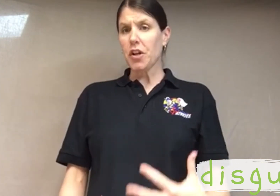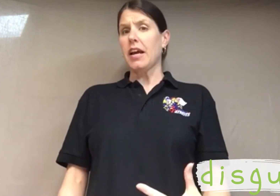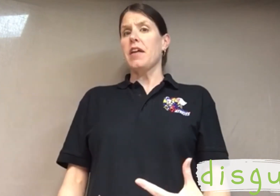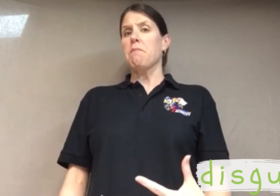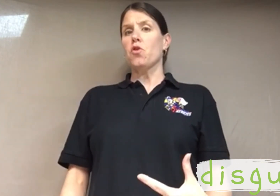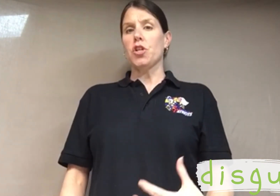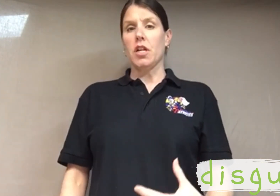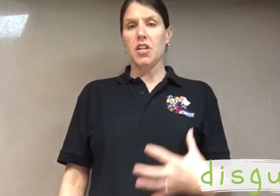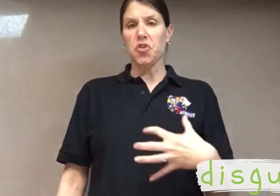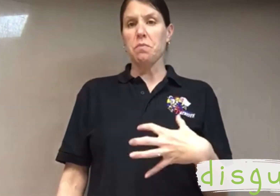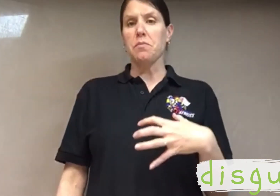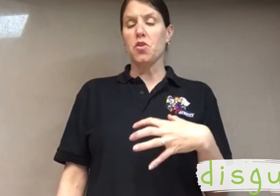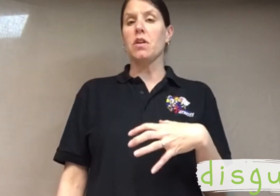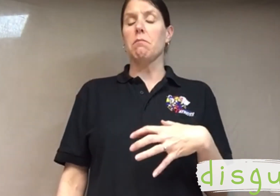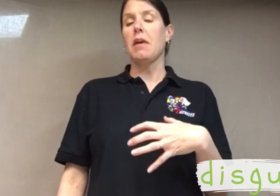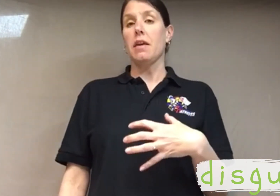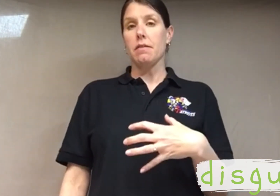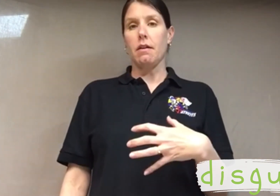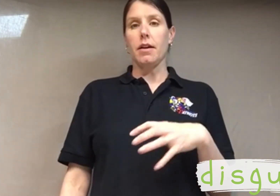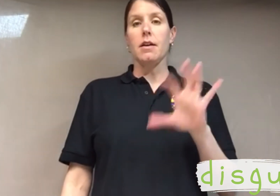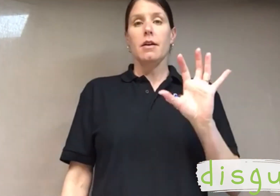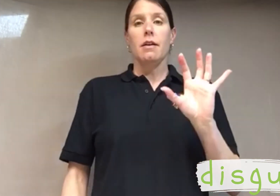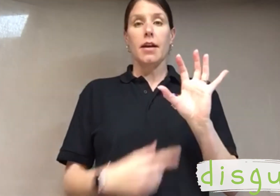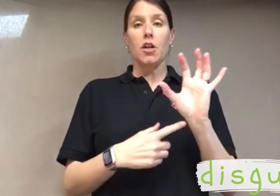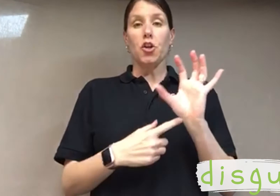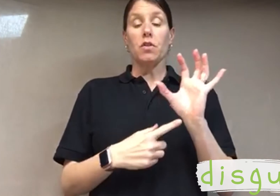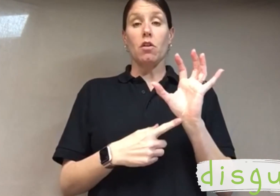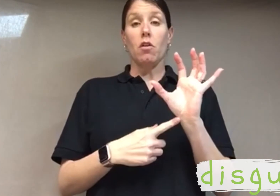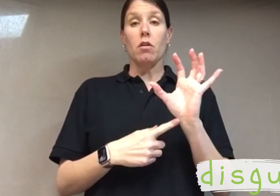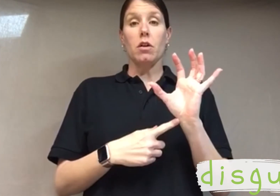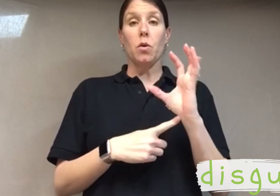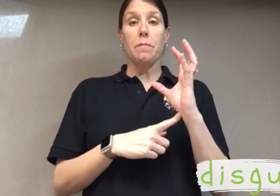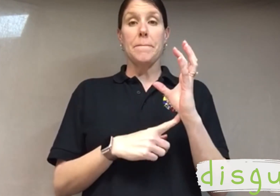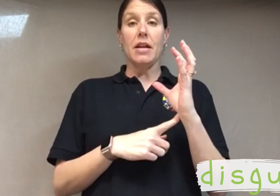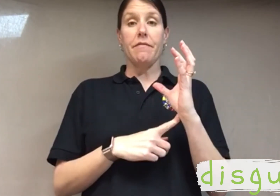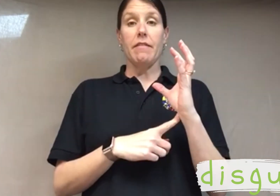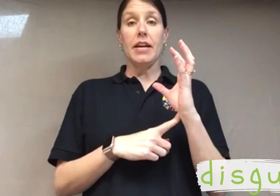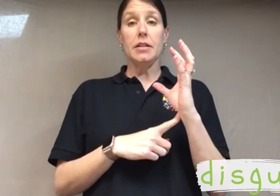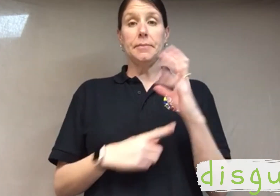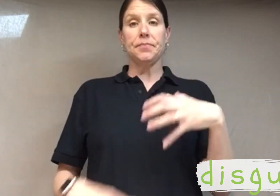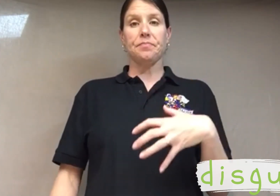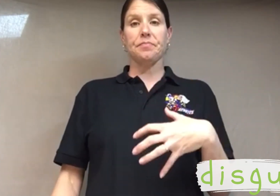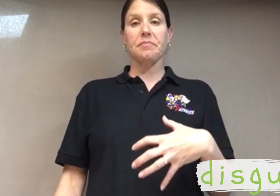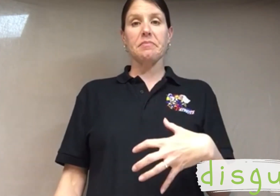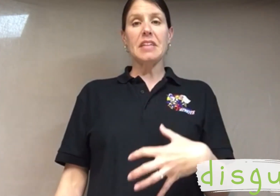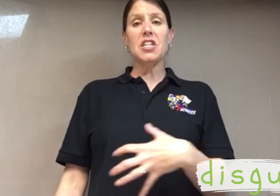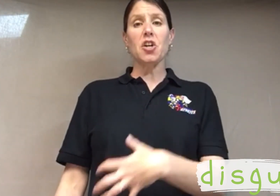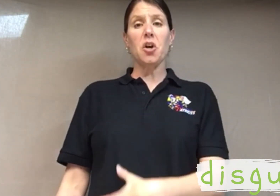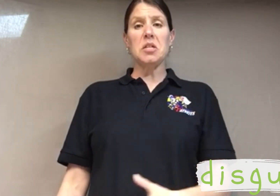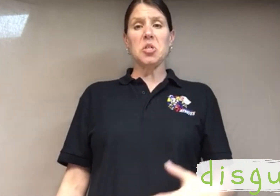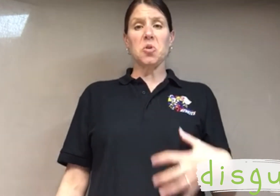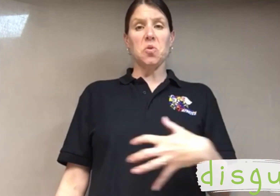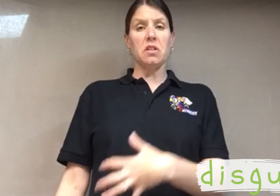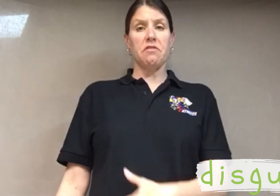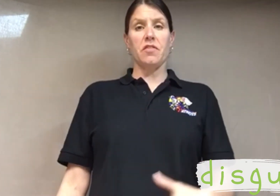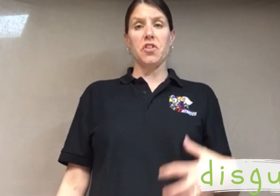So you're going to have that motion as you're making the sign. Again, you're going to use a clawed or bent 5 hand, and it's going to go